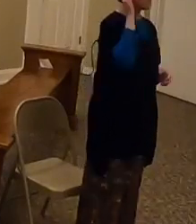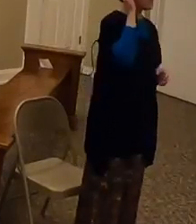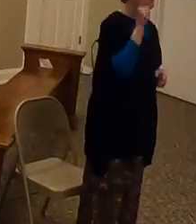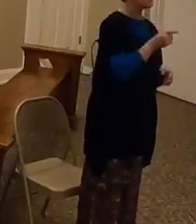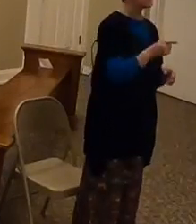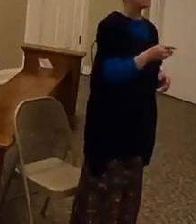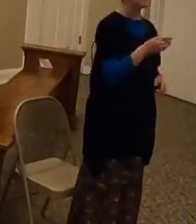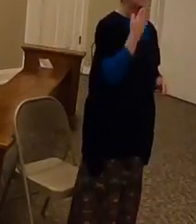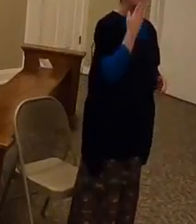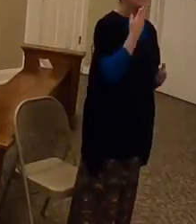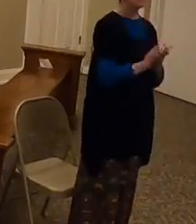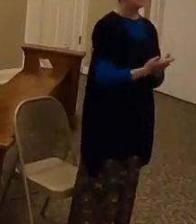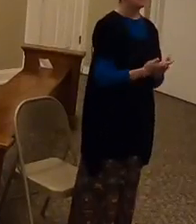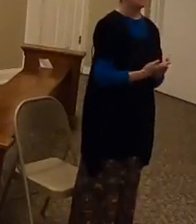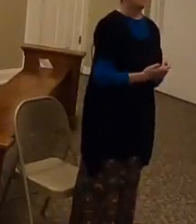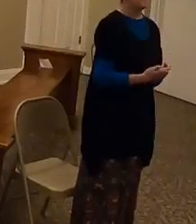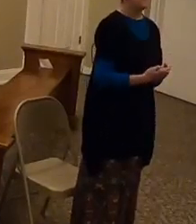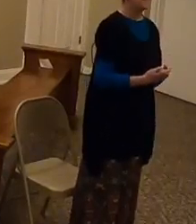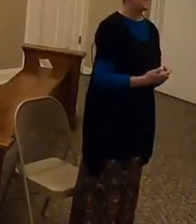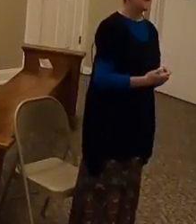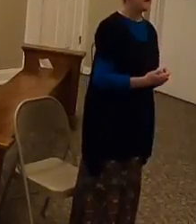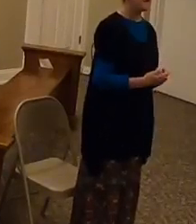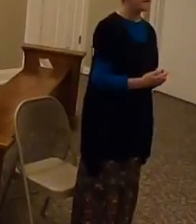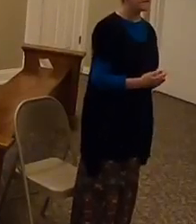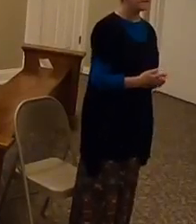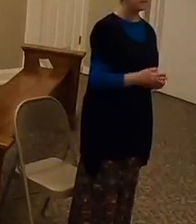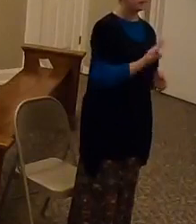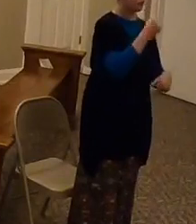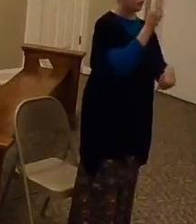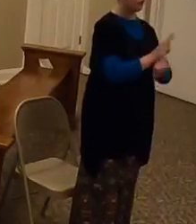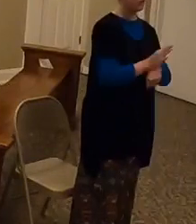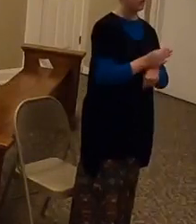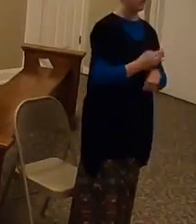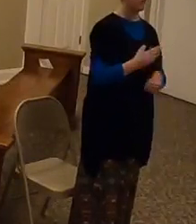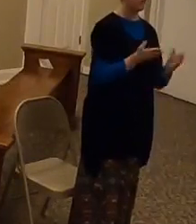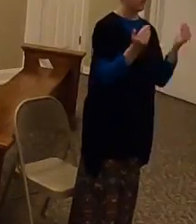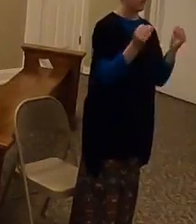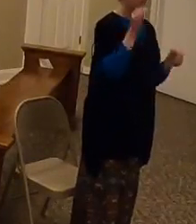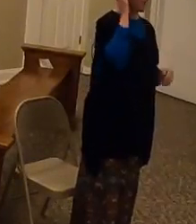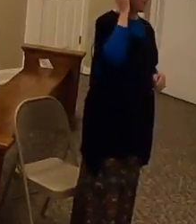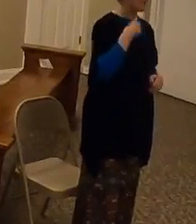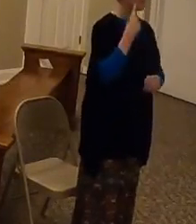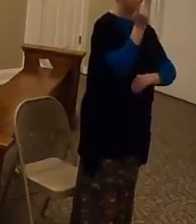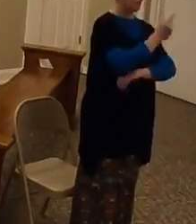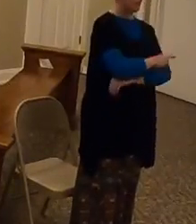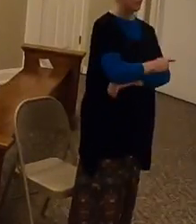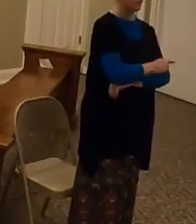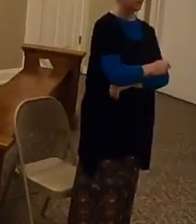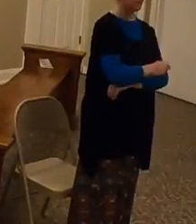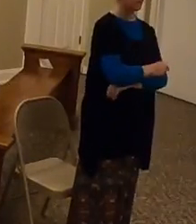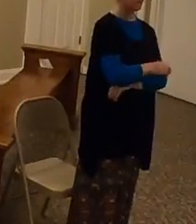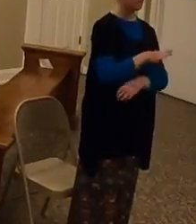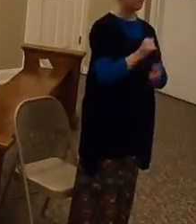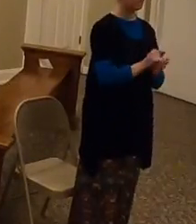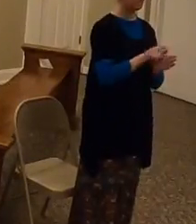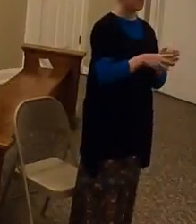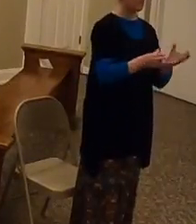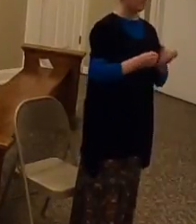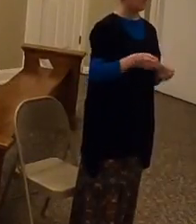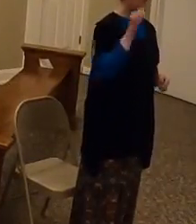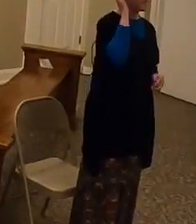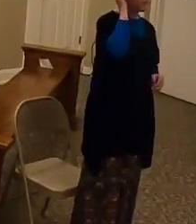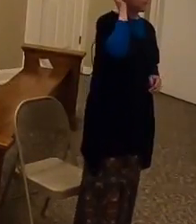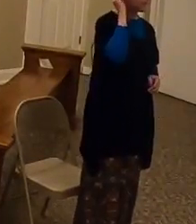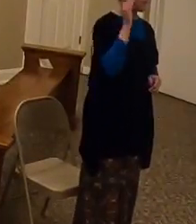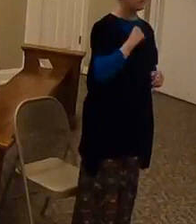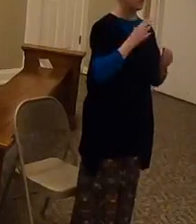you say, well done, thou good and faithful servant. You, oh, come on, hear me today. Amen. That's what I want to